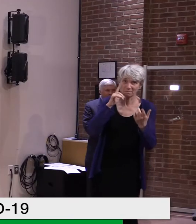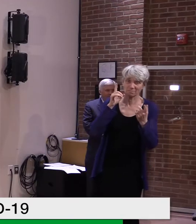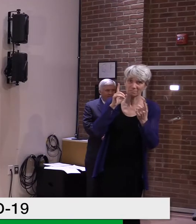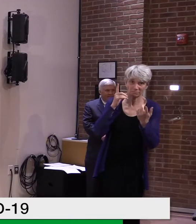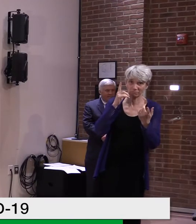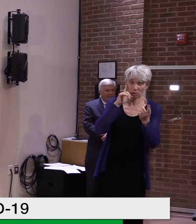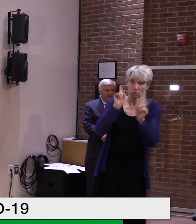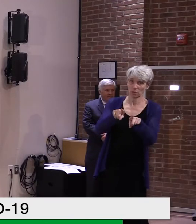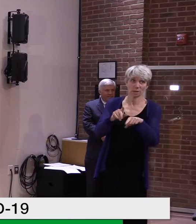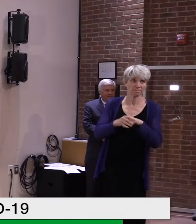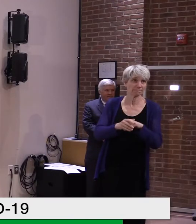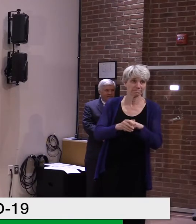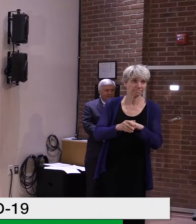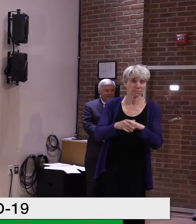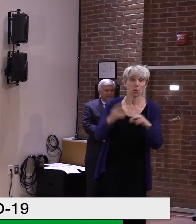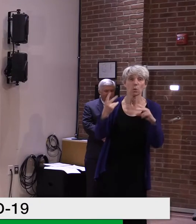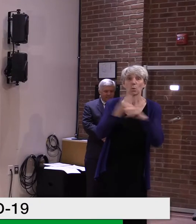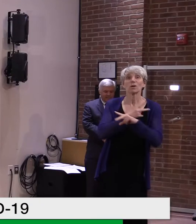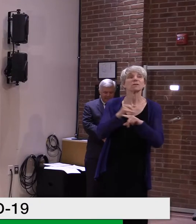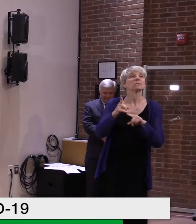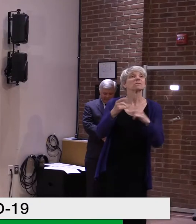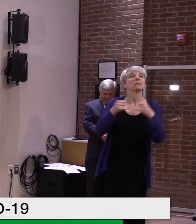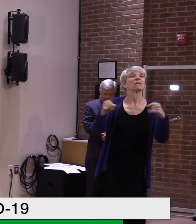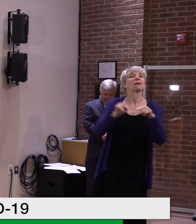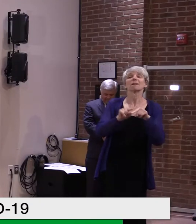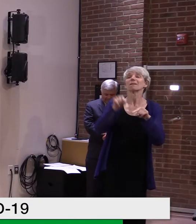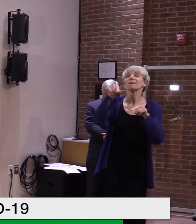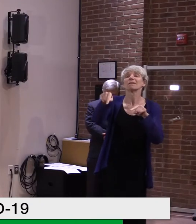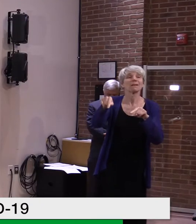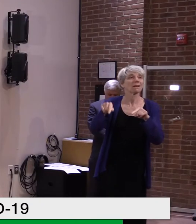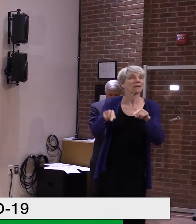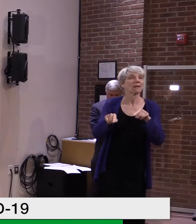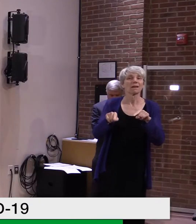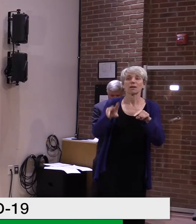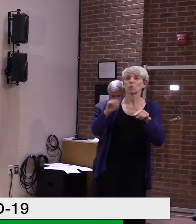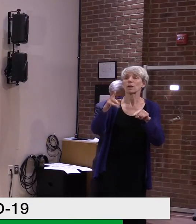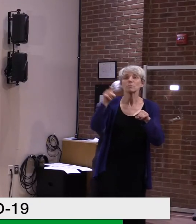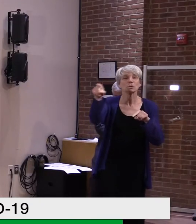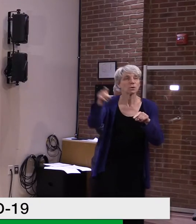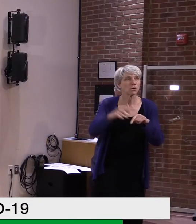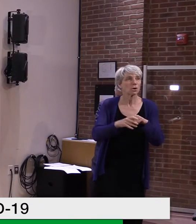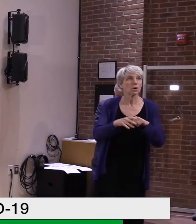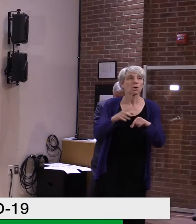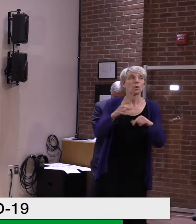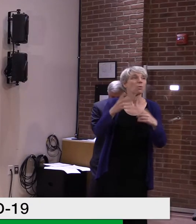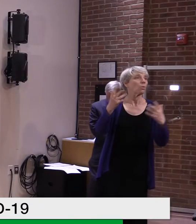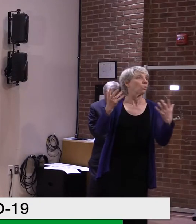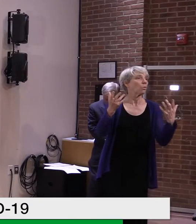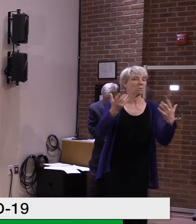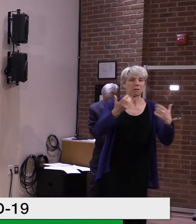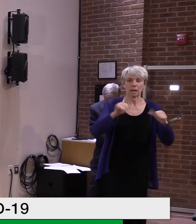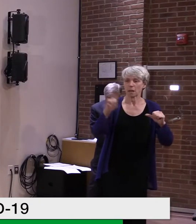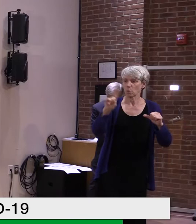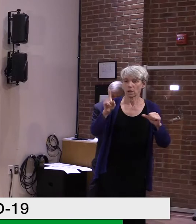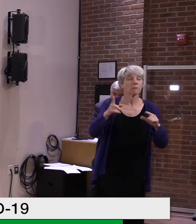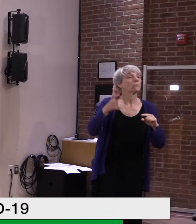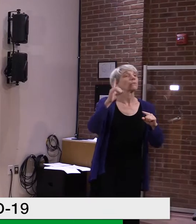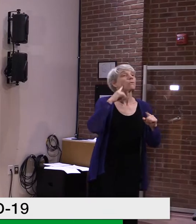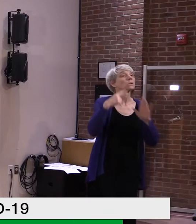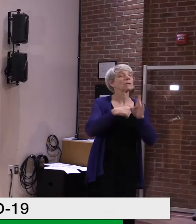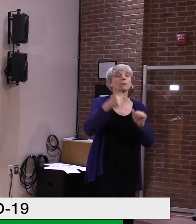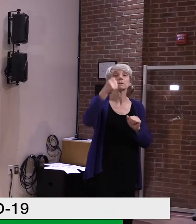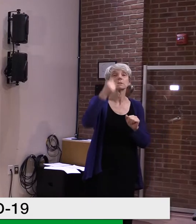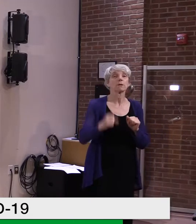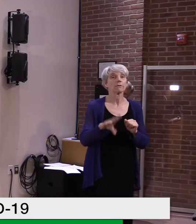not so difficult when, you know, on the other side of the state or on the southern border,